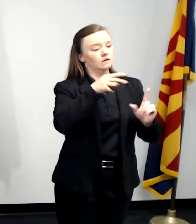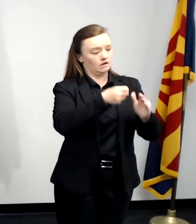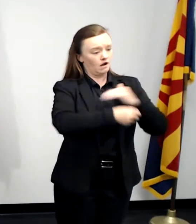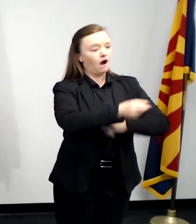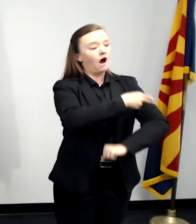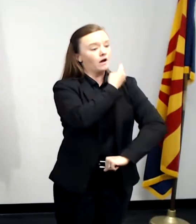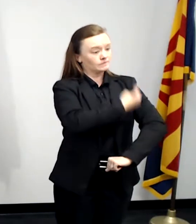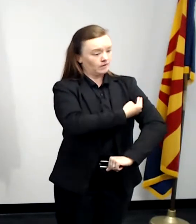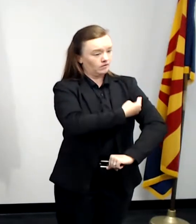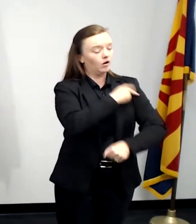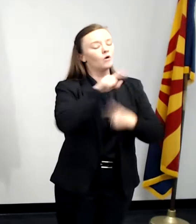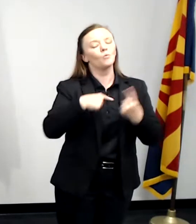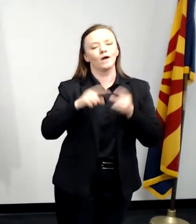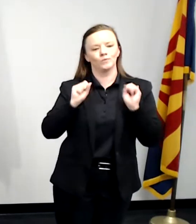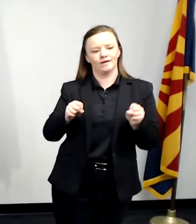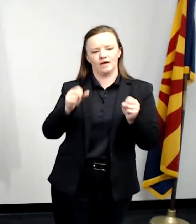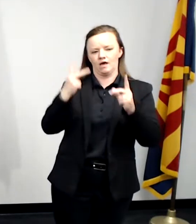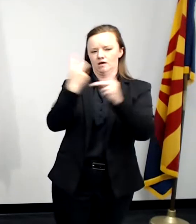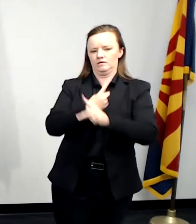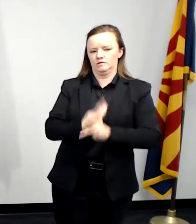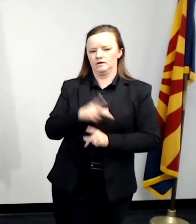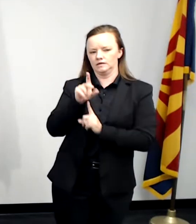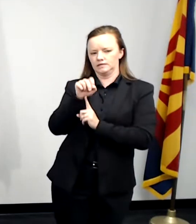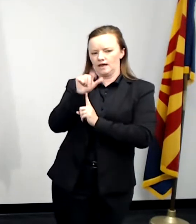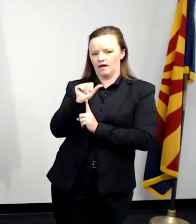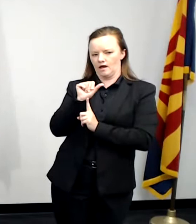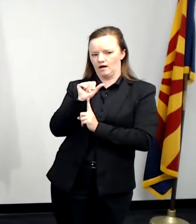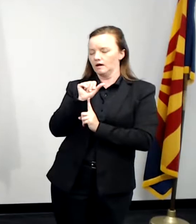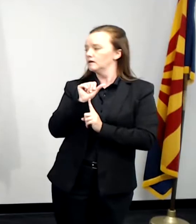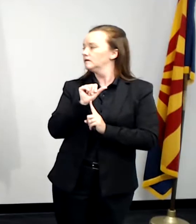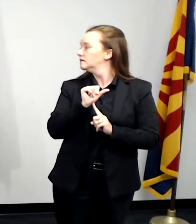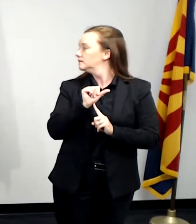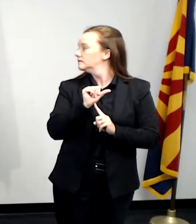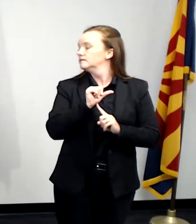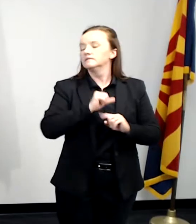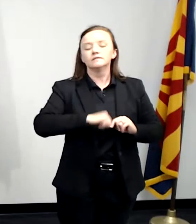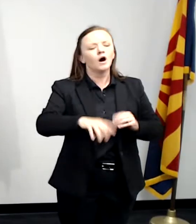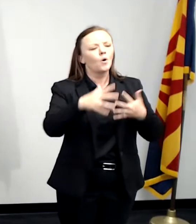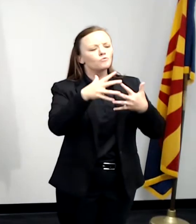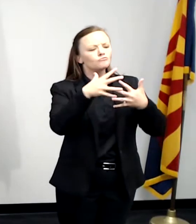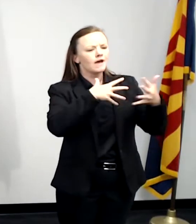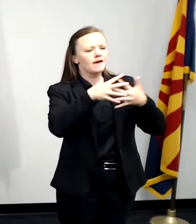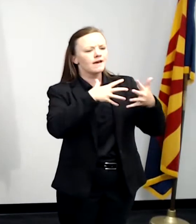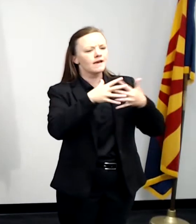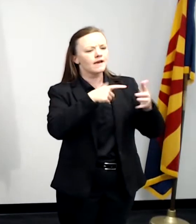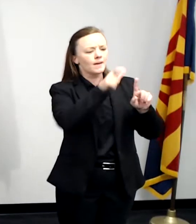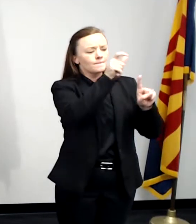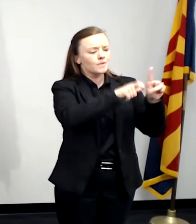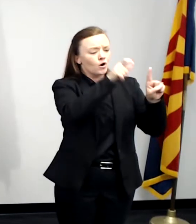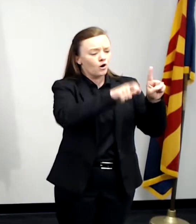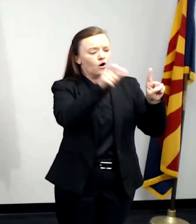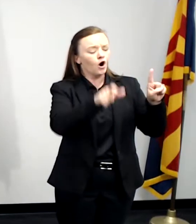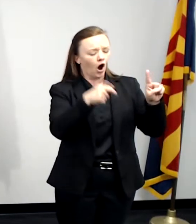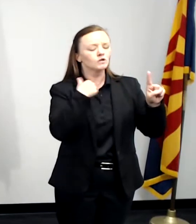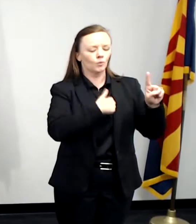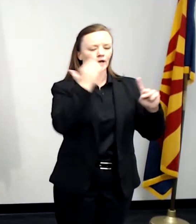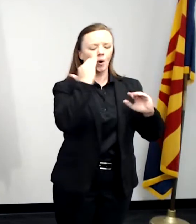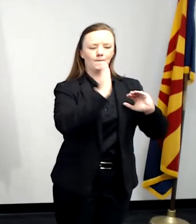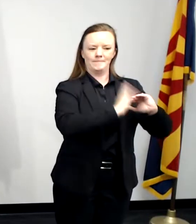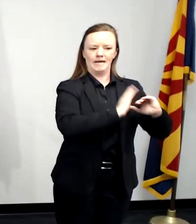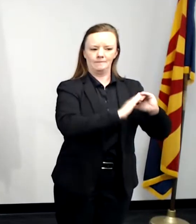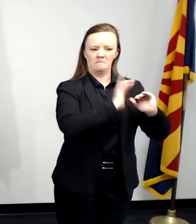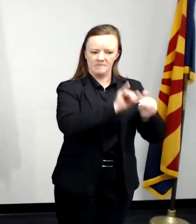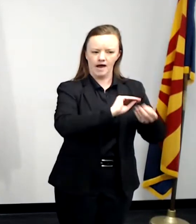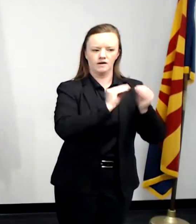shaded bars, we know that there will be at least that many hospitalizations, but the data aren't complete yet. So now